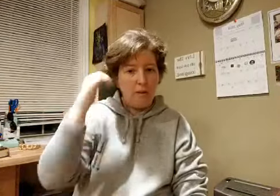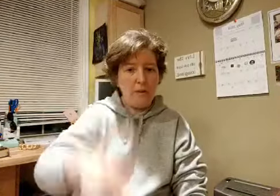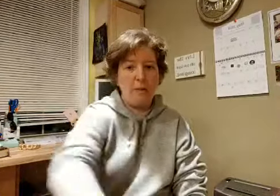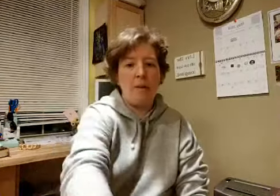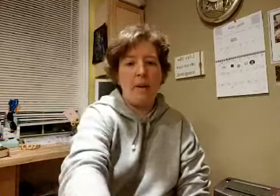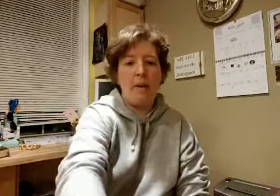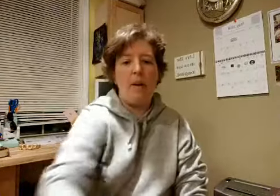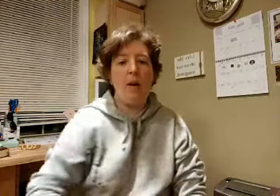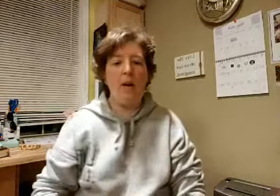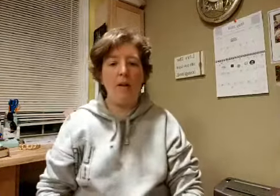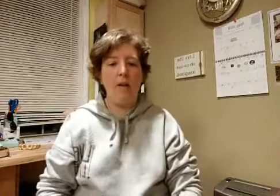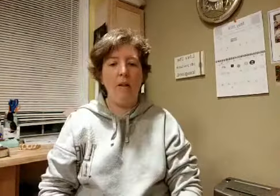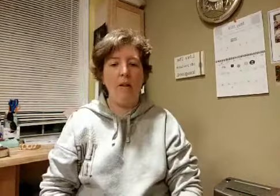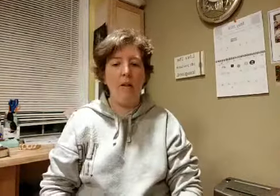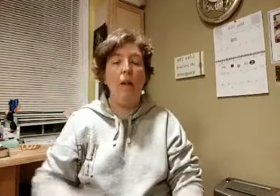Where am I?